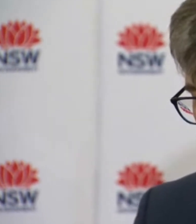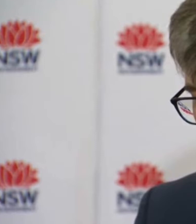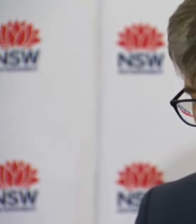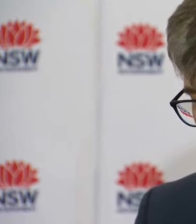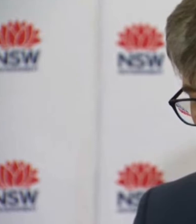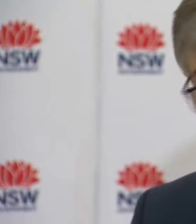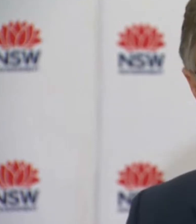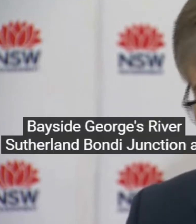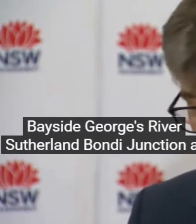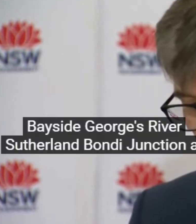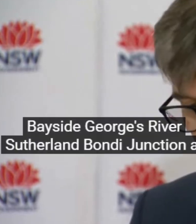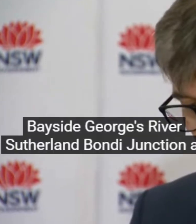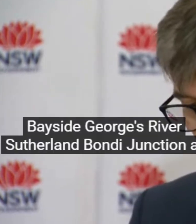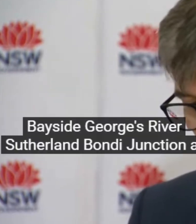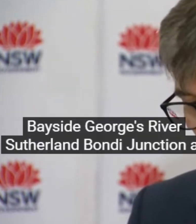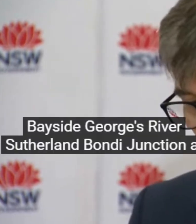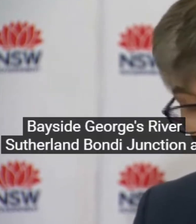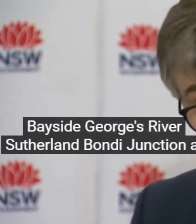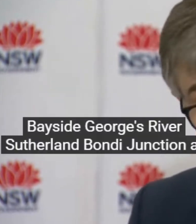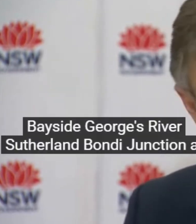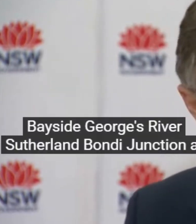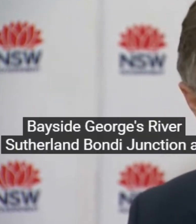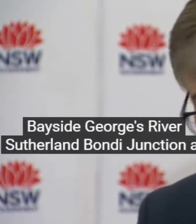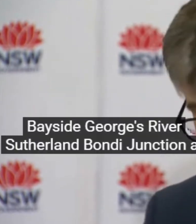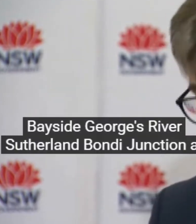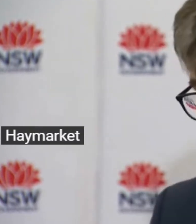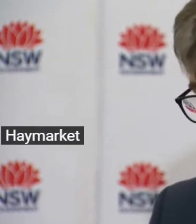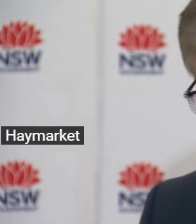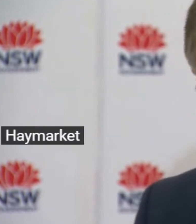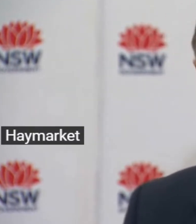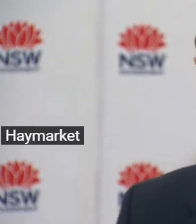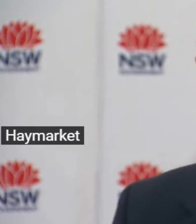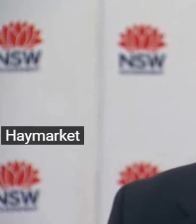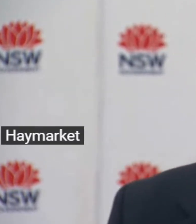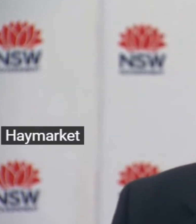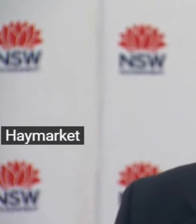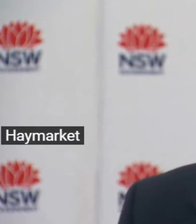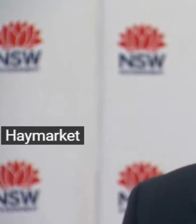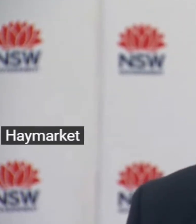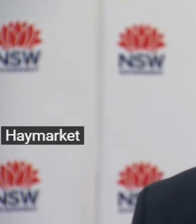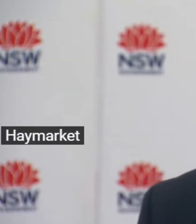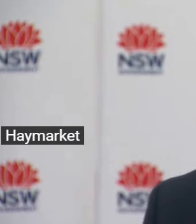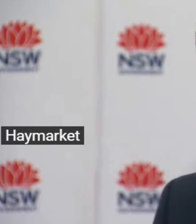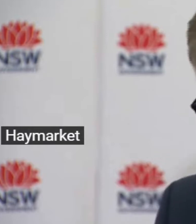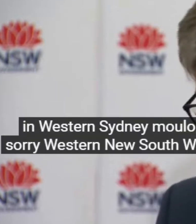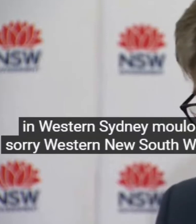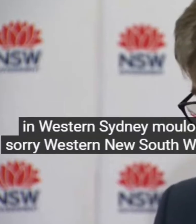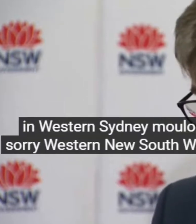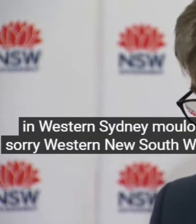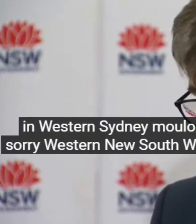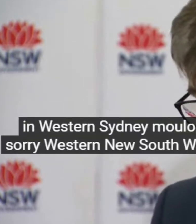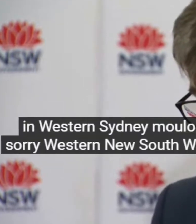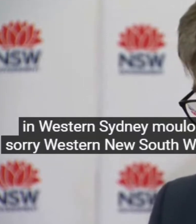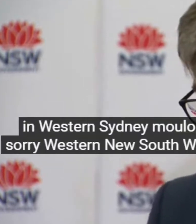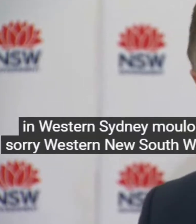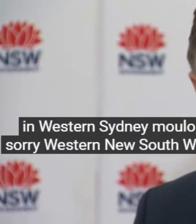Bondi Junction and Haymarket. In Western Sydney, Western New South Wales, Molong, where we've had positive sewage detection. In Hunter,